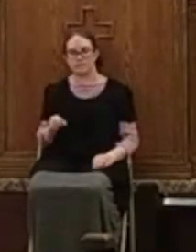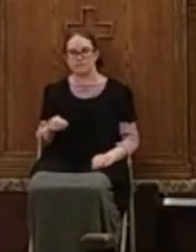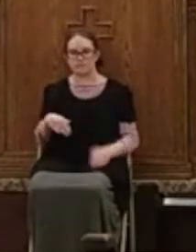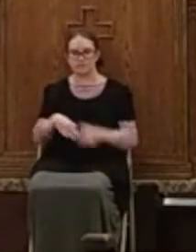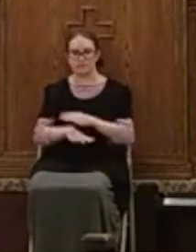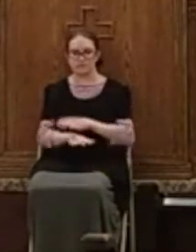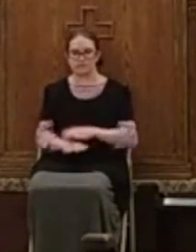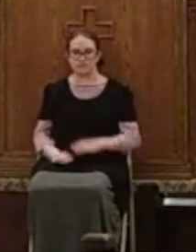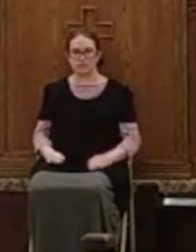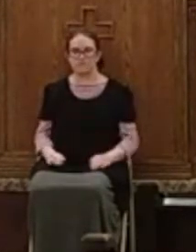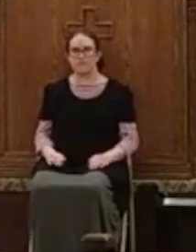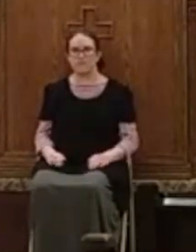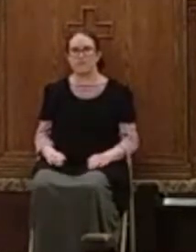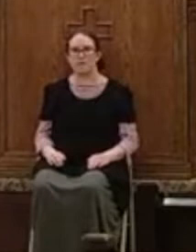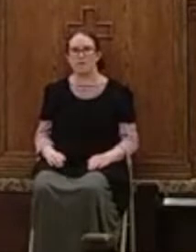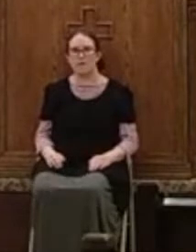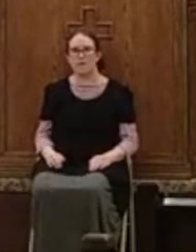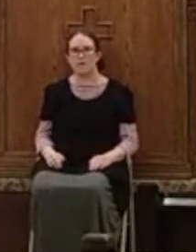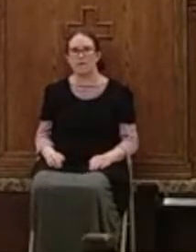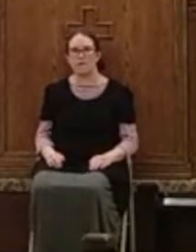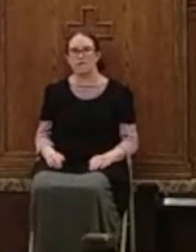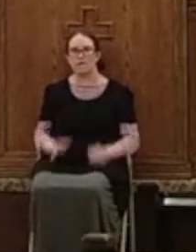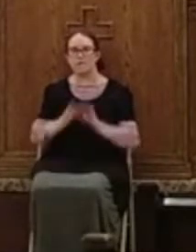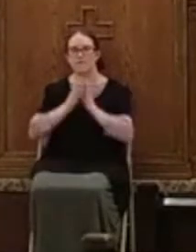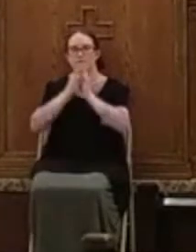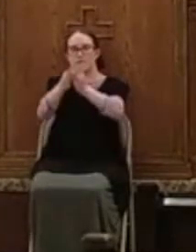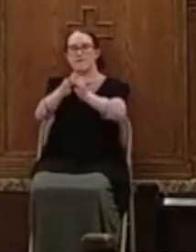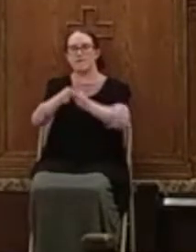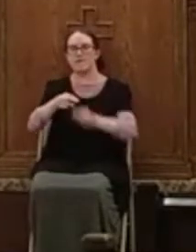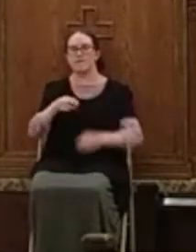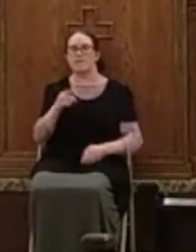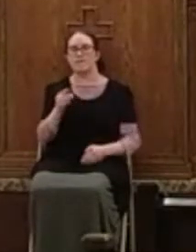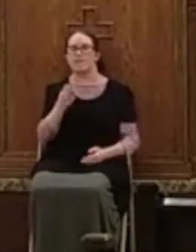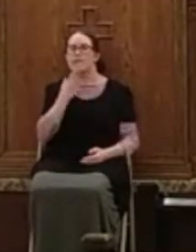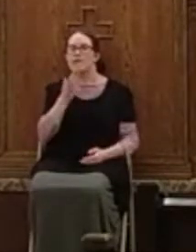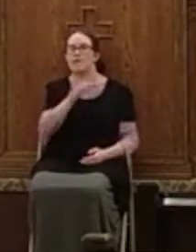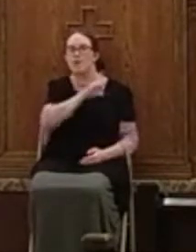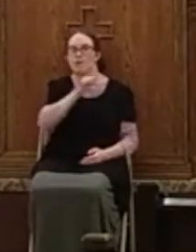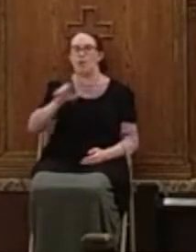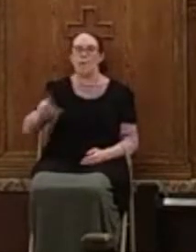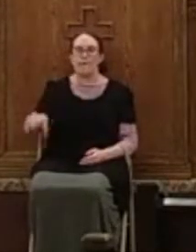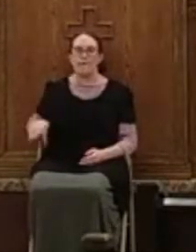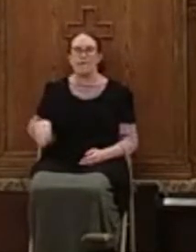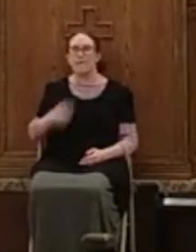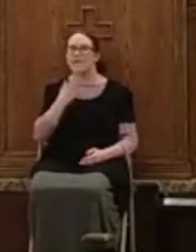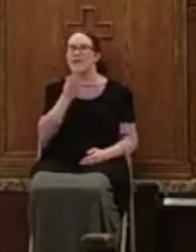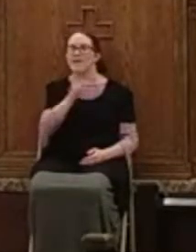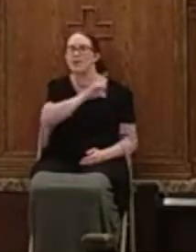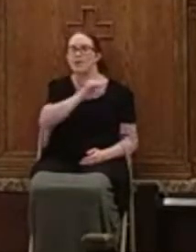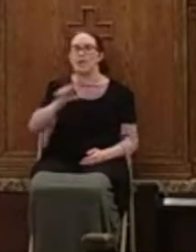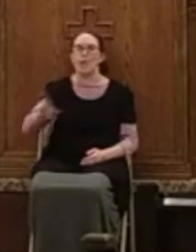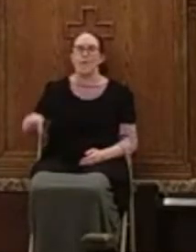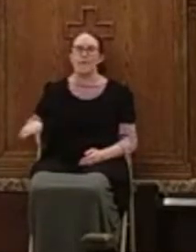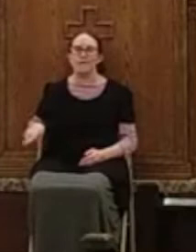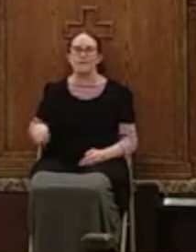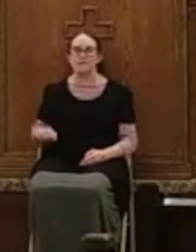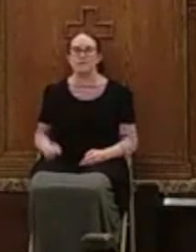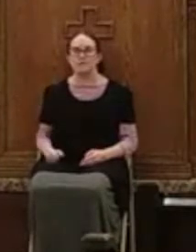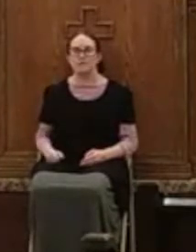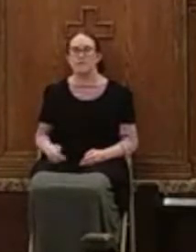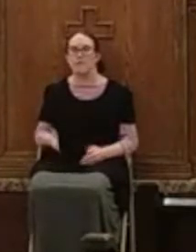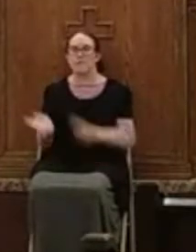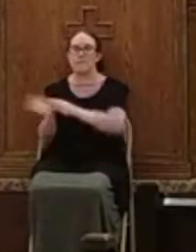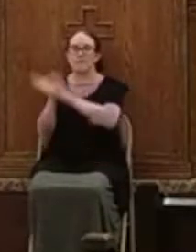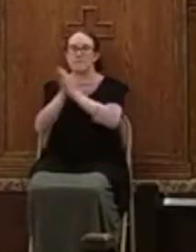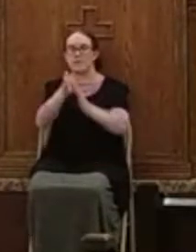access, with confidence. By the faith of Him. Thank you, Lord. Thank you, Lord.